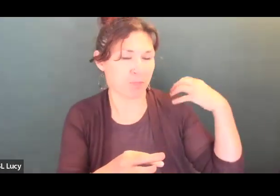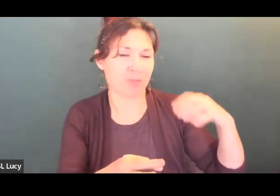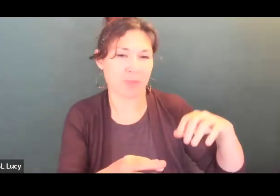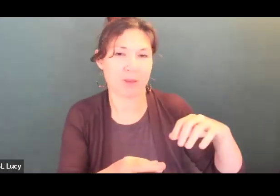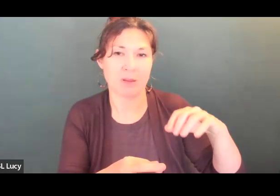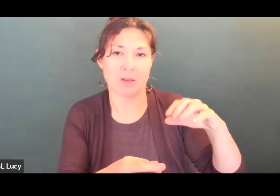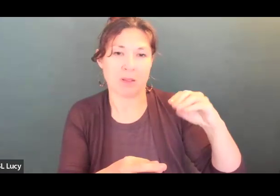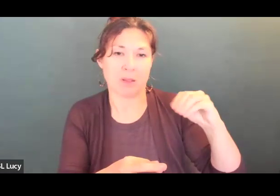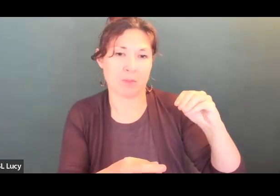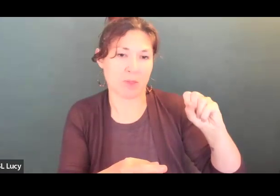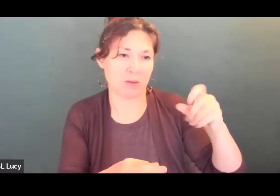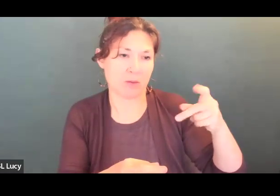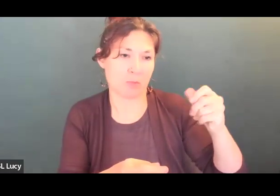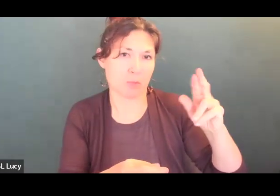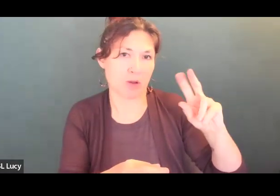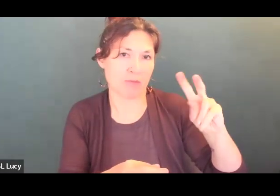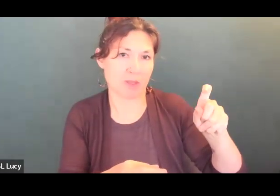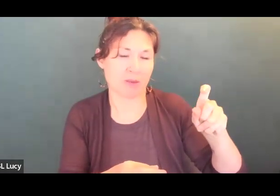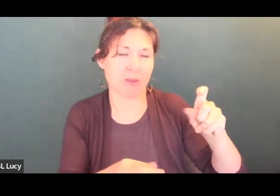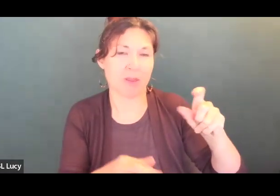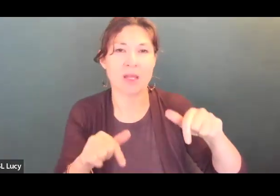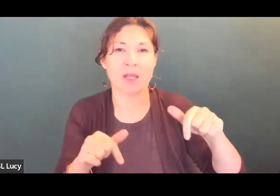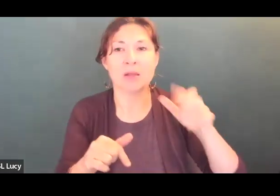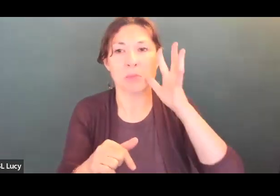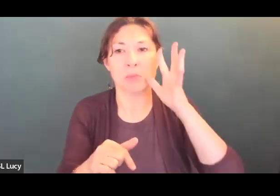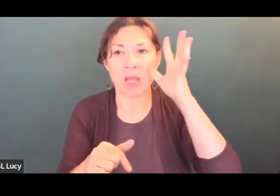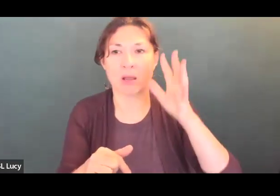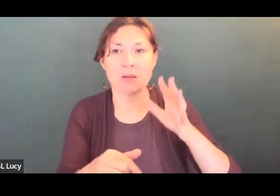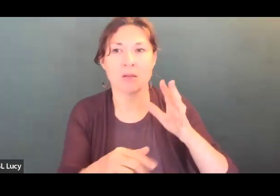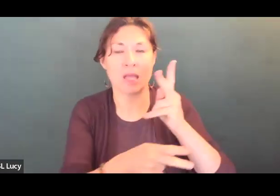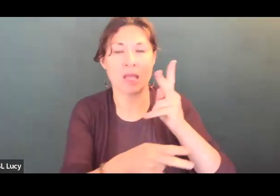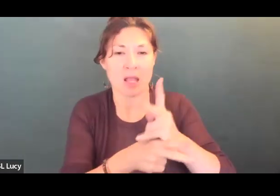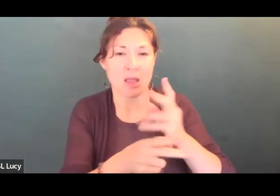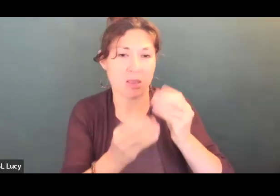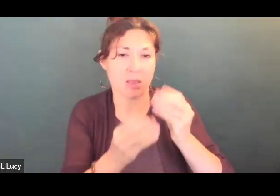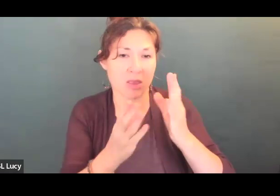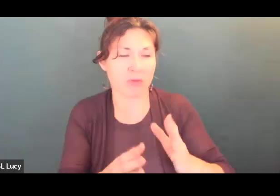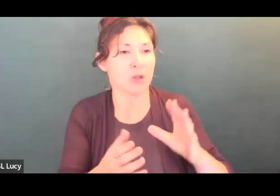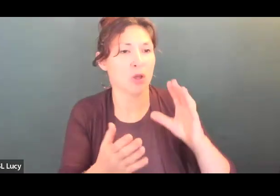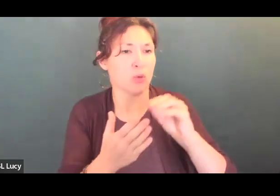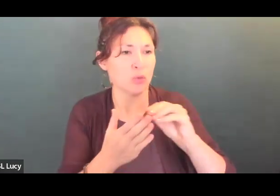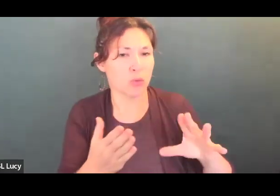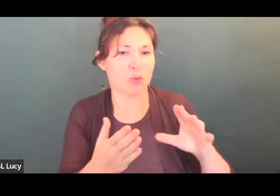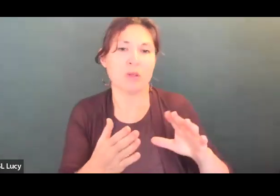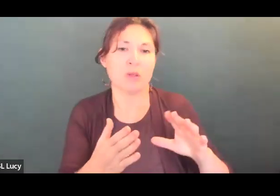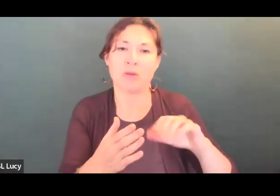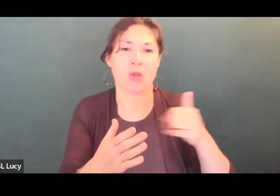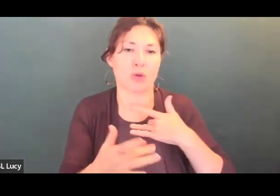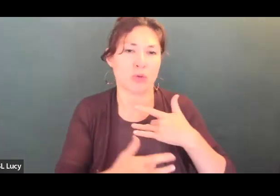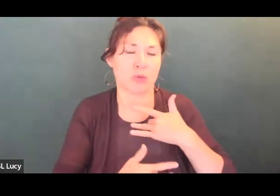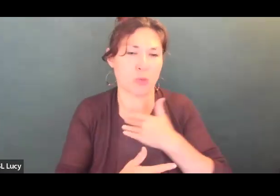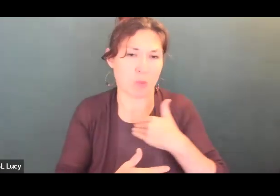parents, caregivers, students, and other concerned parties to make brief presentations to the school committee on pertinent school